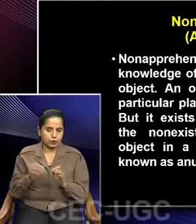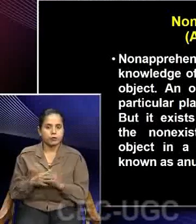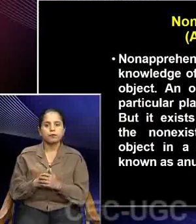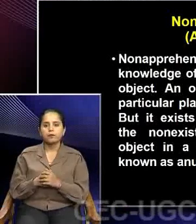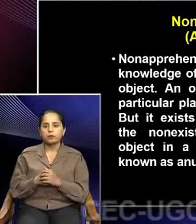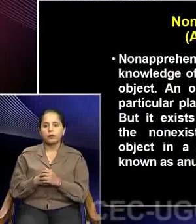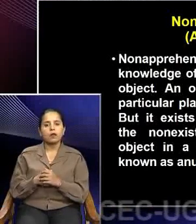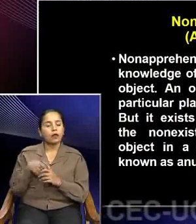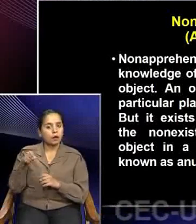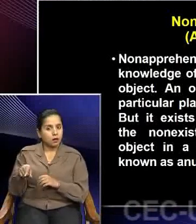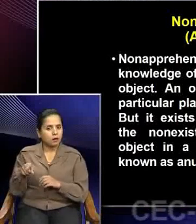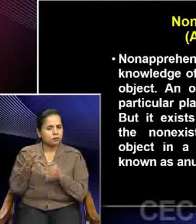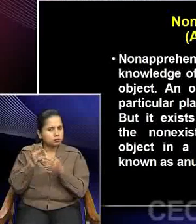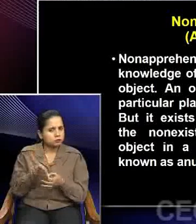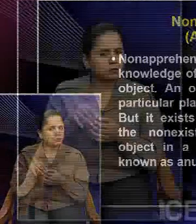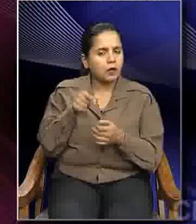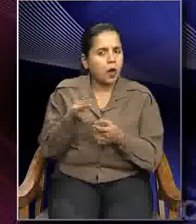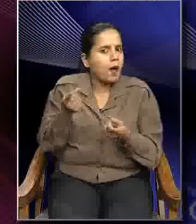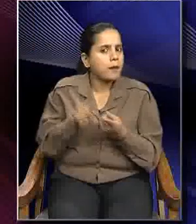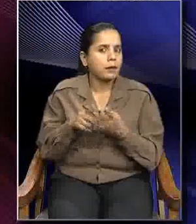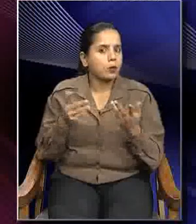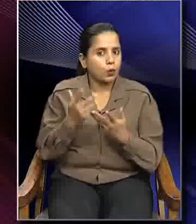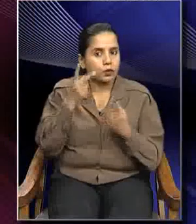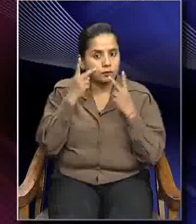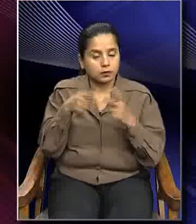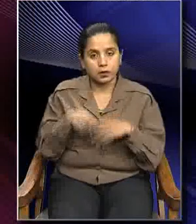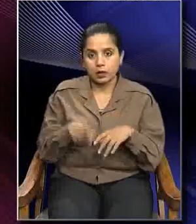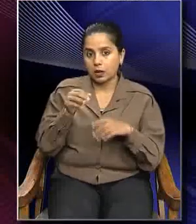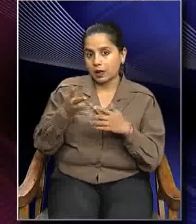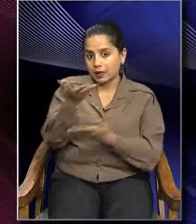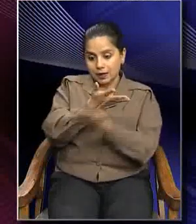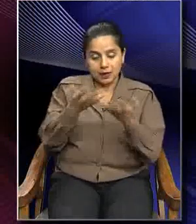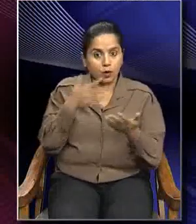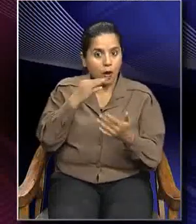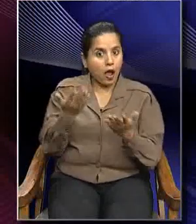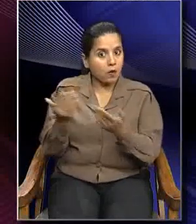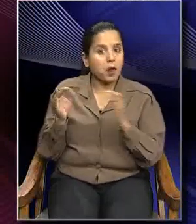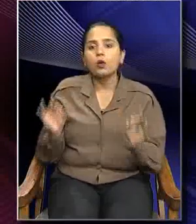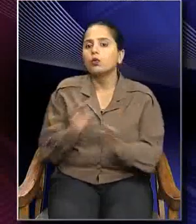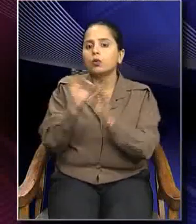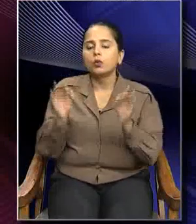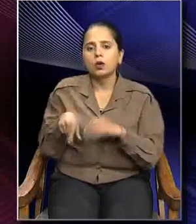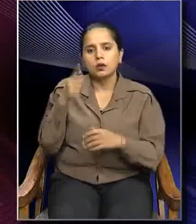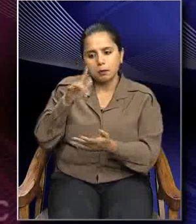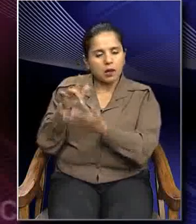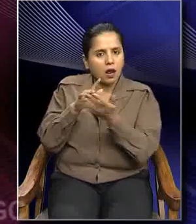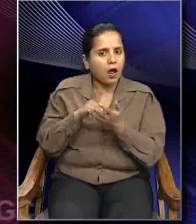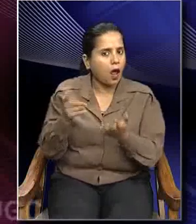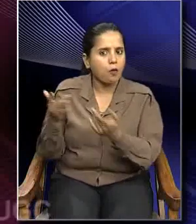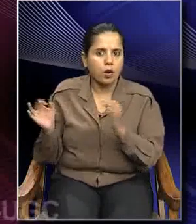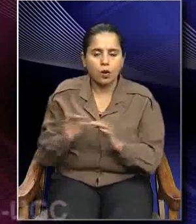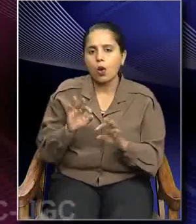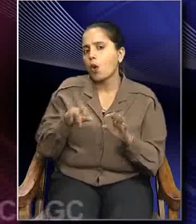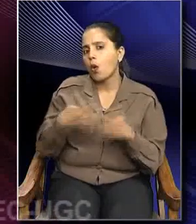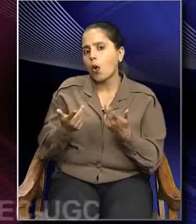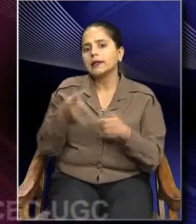So in this case, what's happening is that an object doesn't exist in a particular place and at a